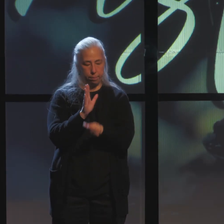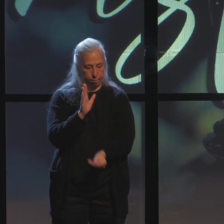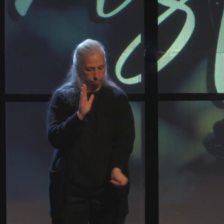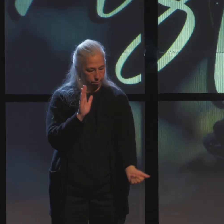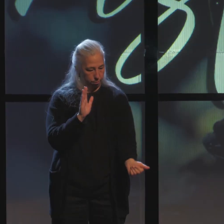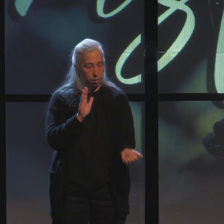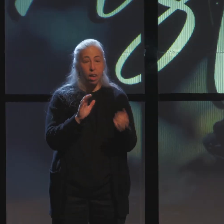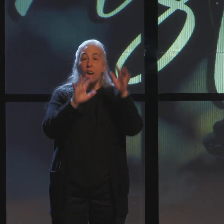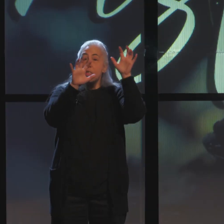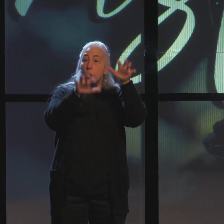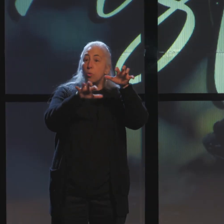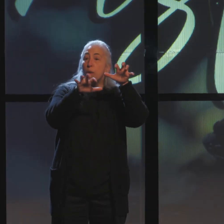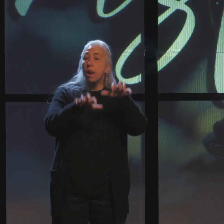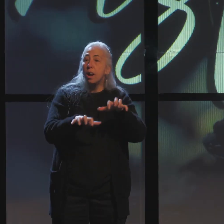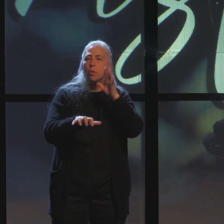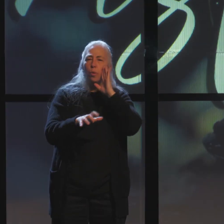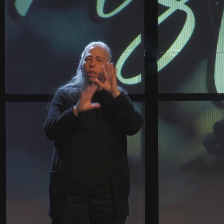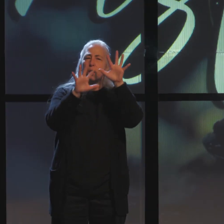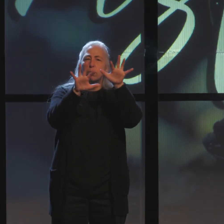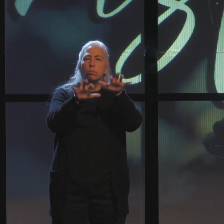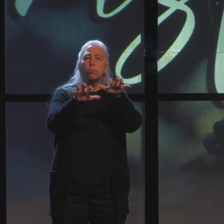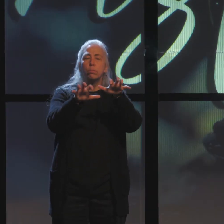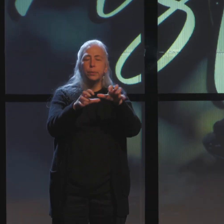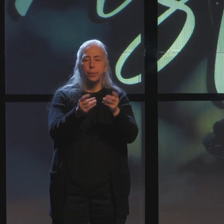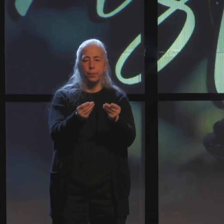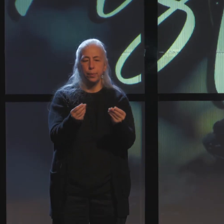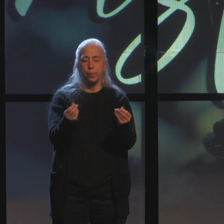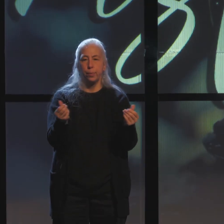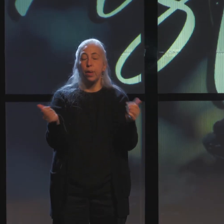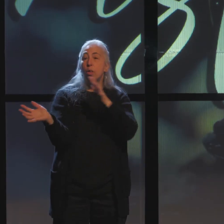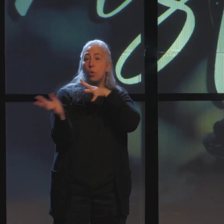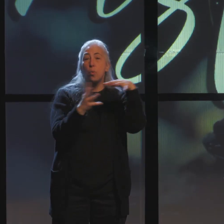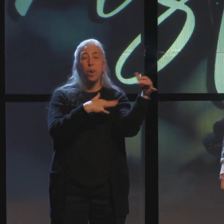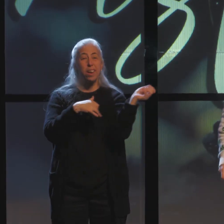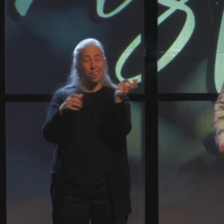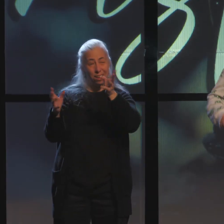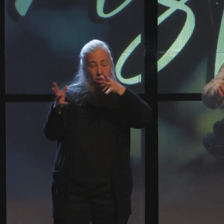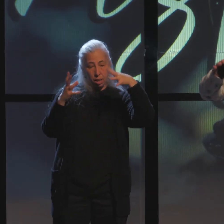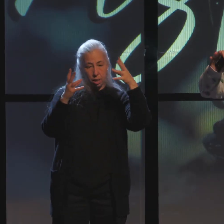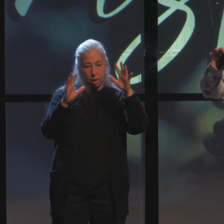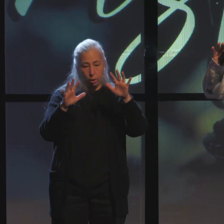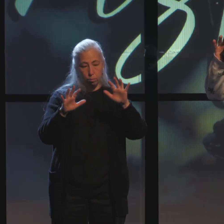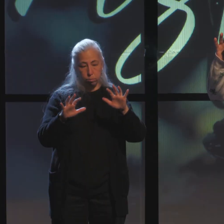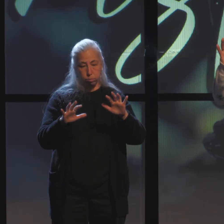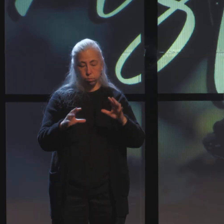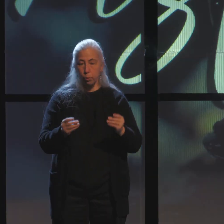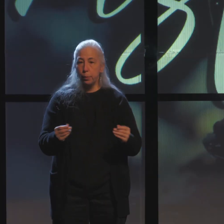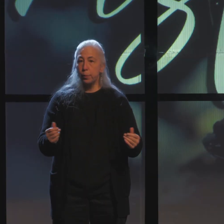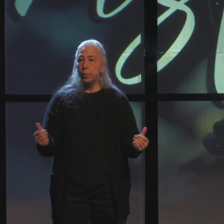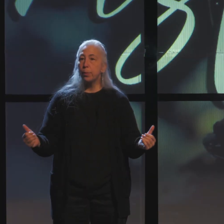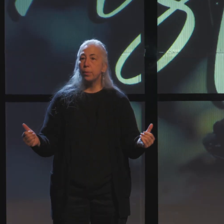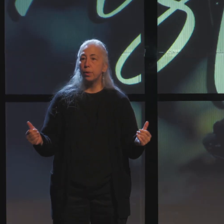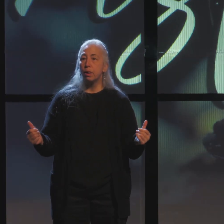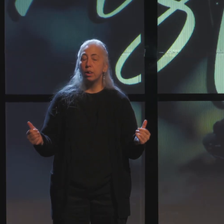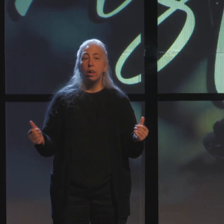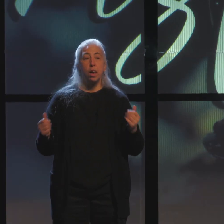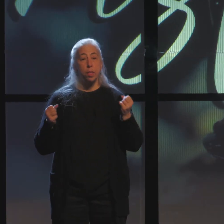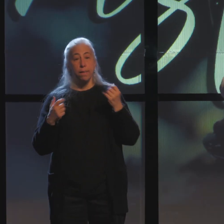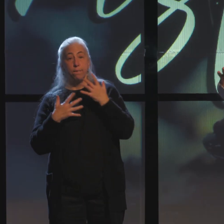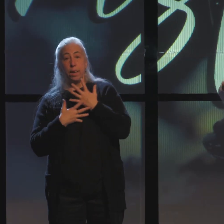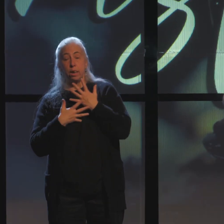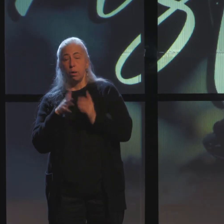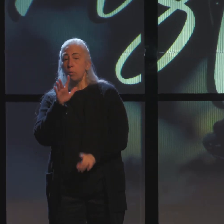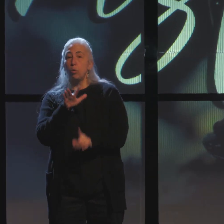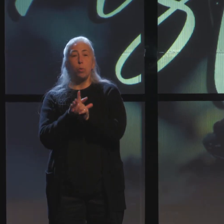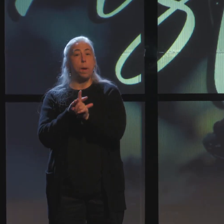for the rain to stop. Takes a little while for the wind to calm down. Takes a little while for the waves to stop crashing. But the fear can come and the fear can